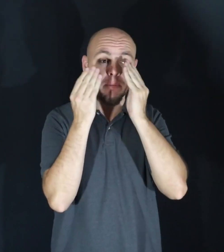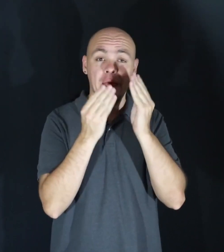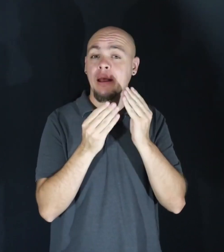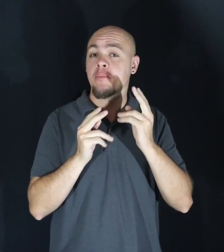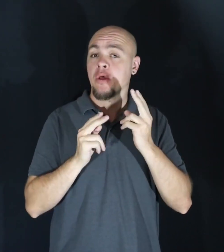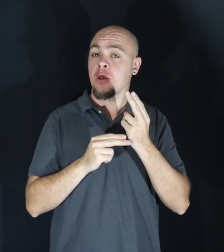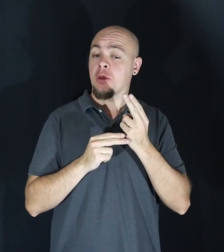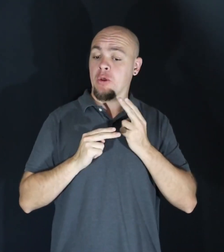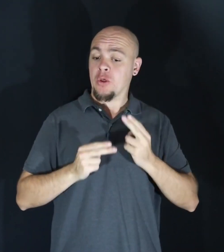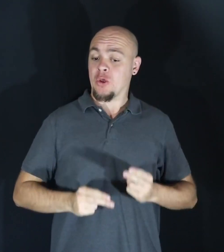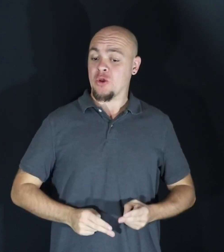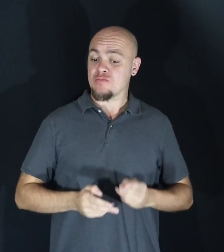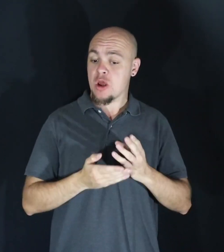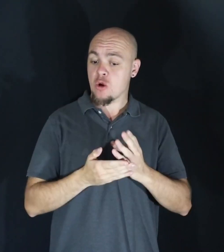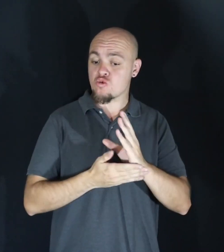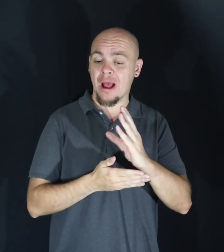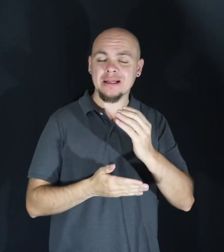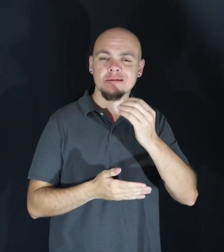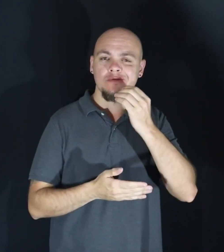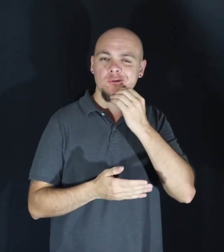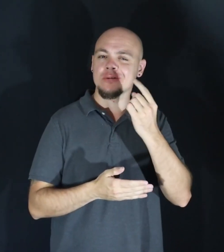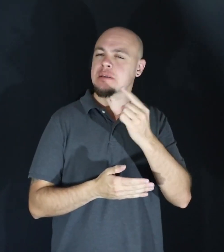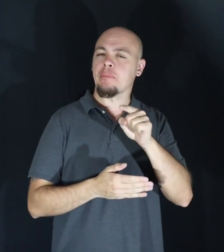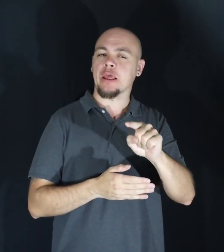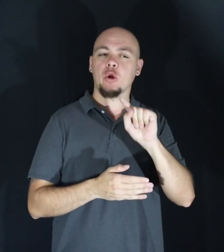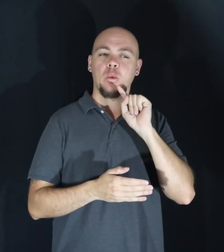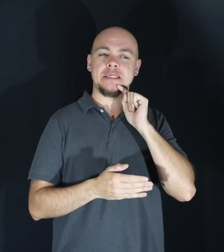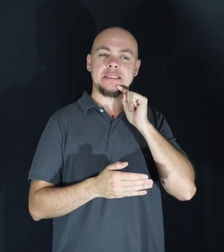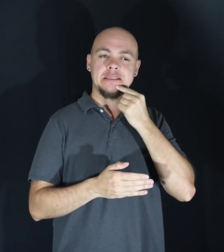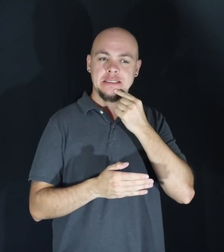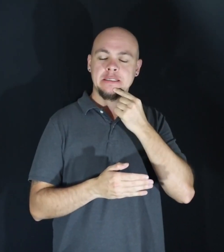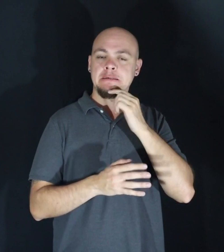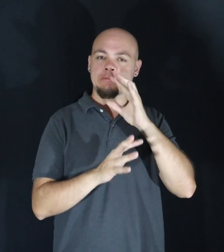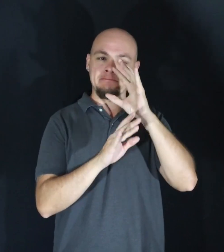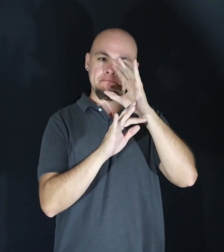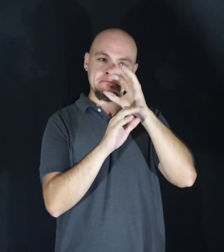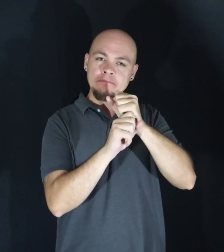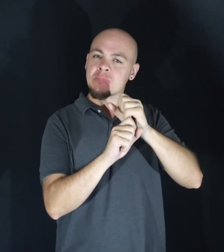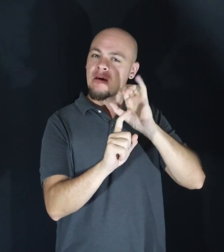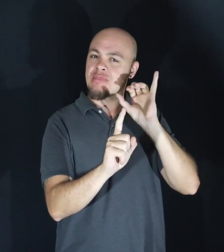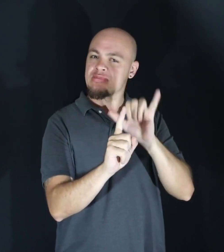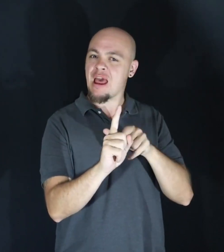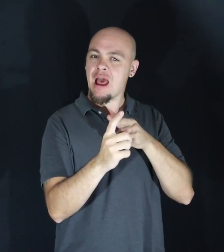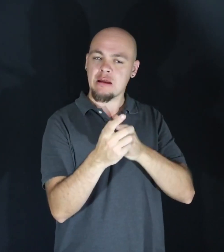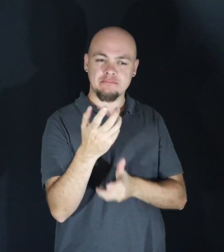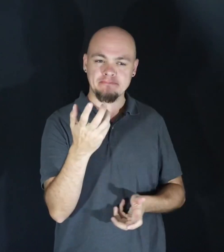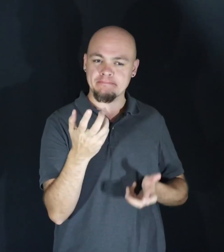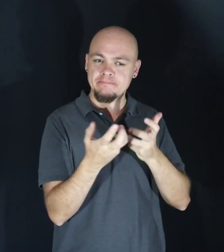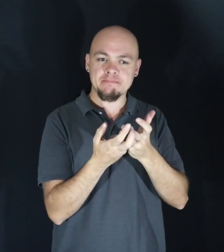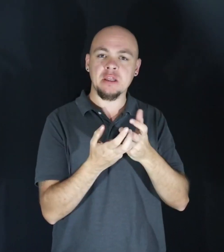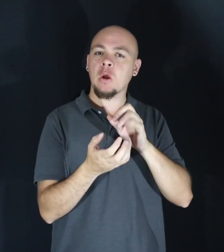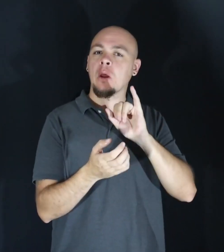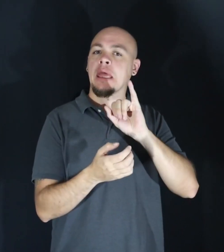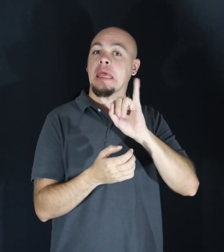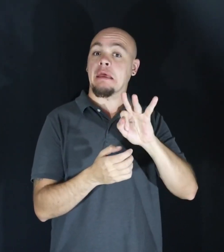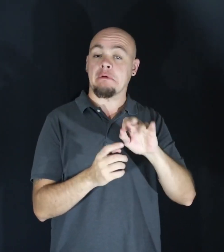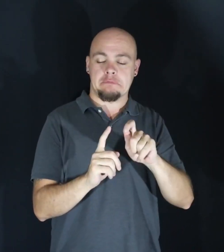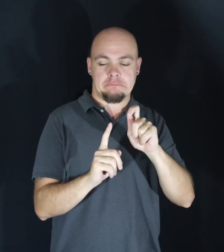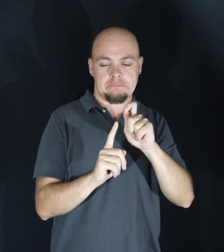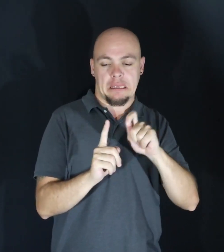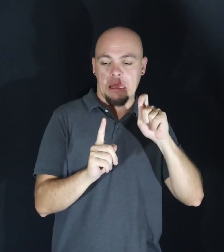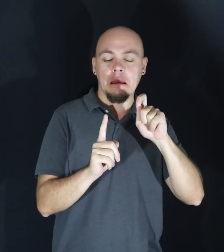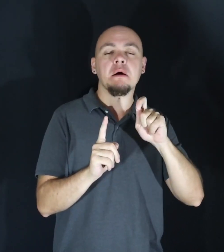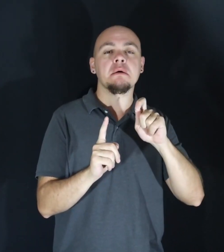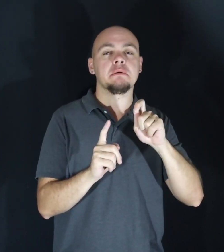rights, food, something. I bet you are highly attuned to that thing, such that when plucked, agitated, or